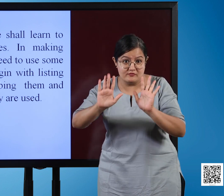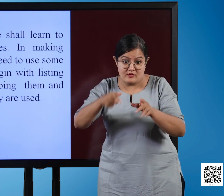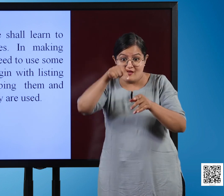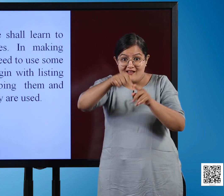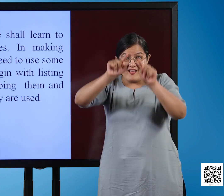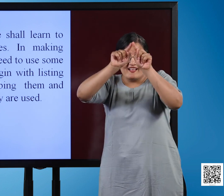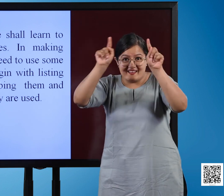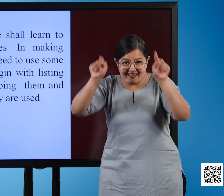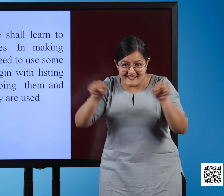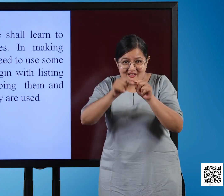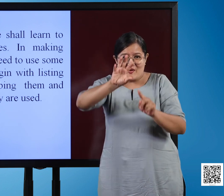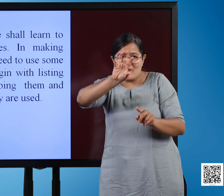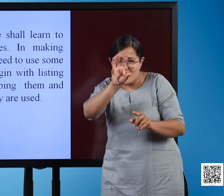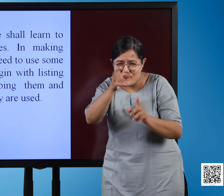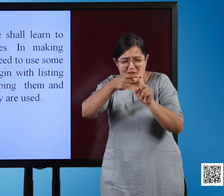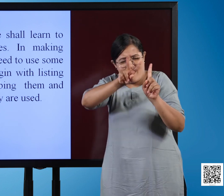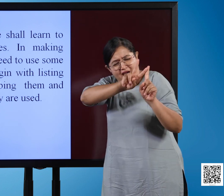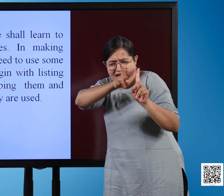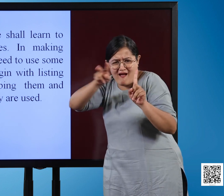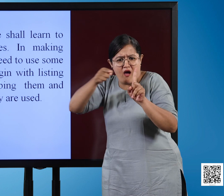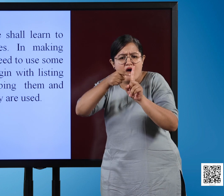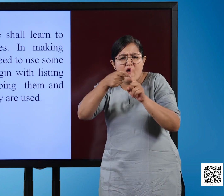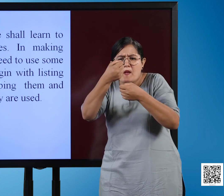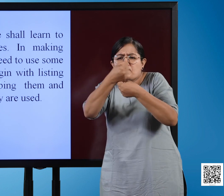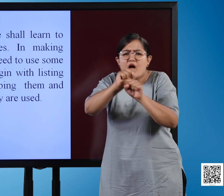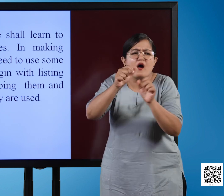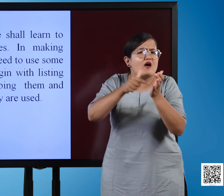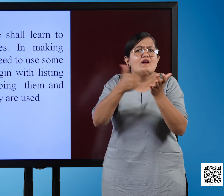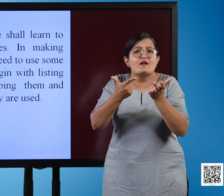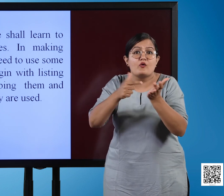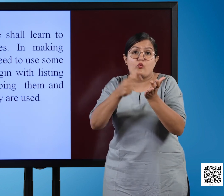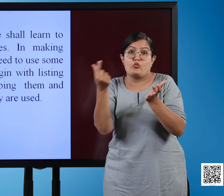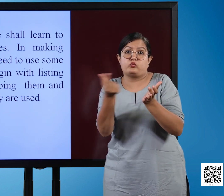In making these shapes, we need to use some tools.